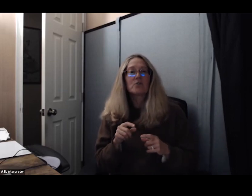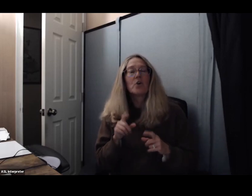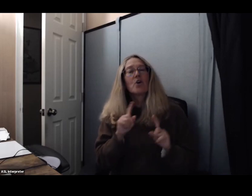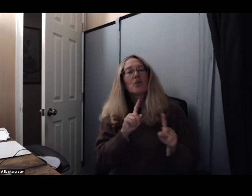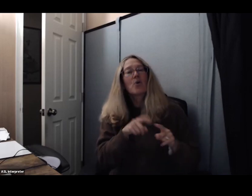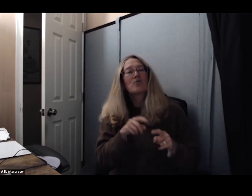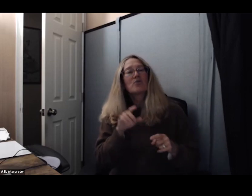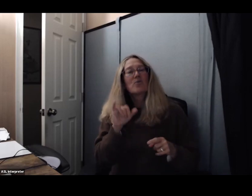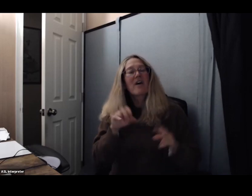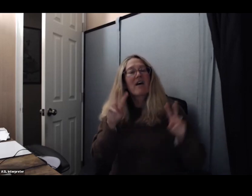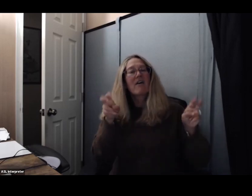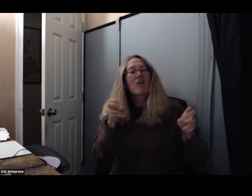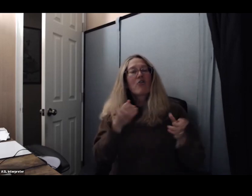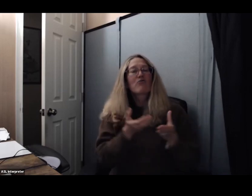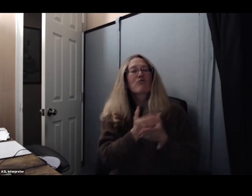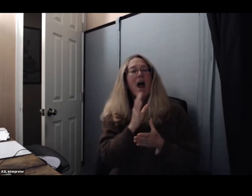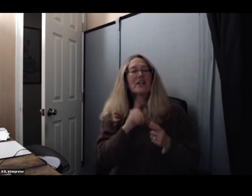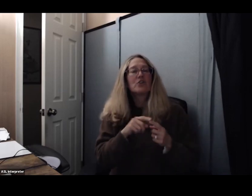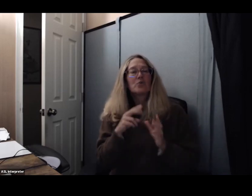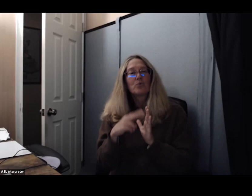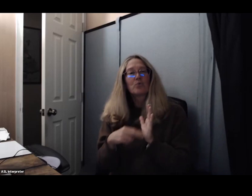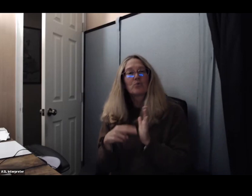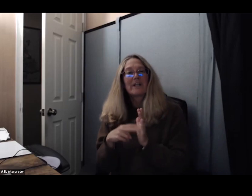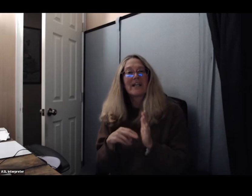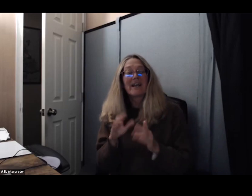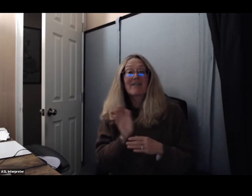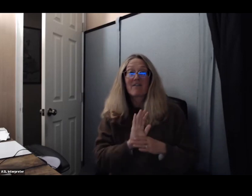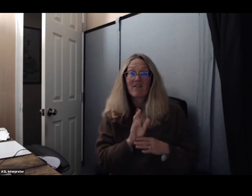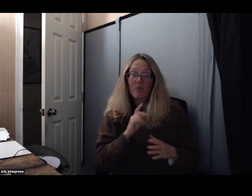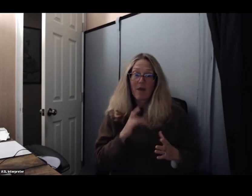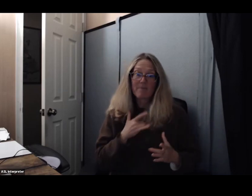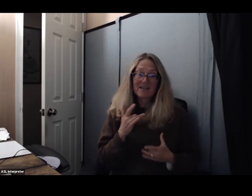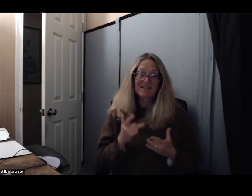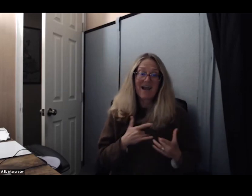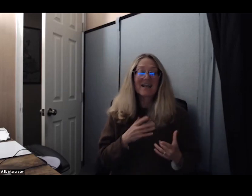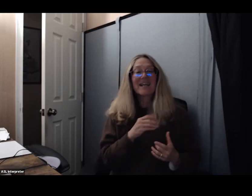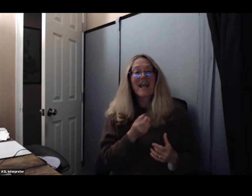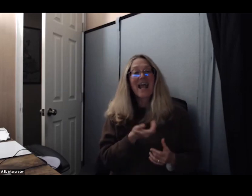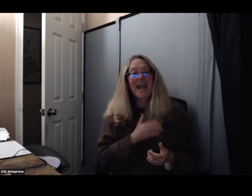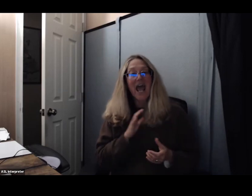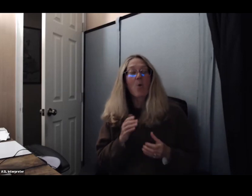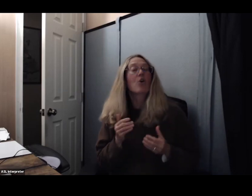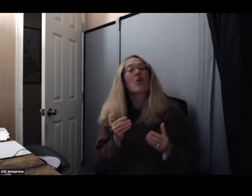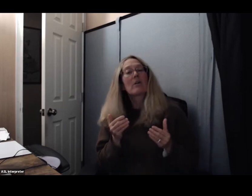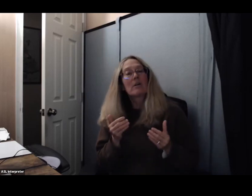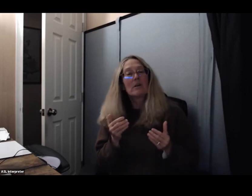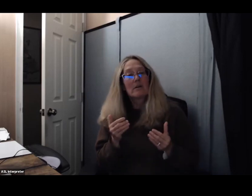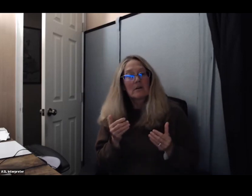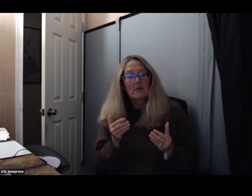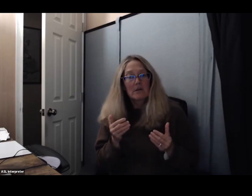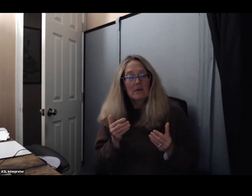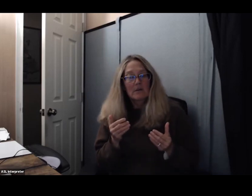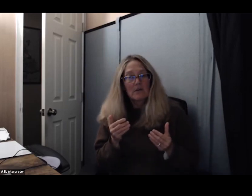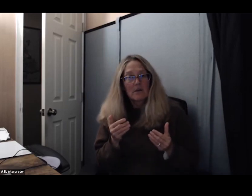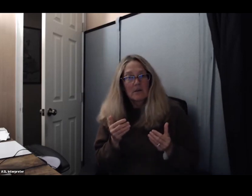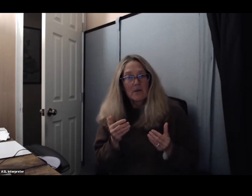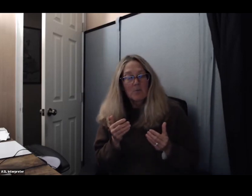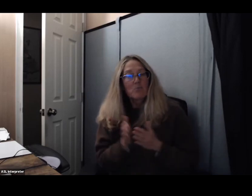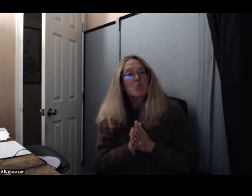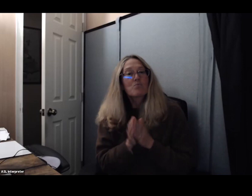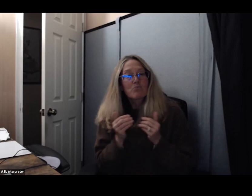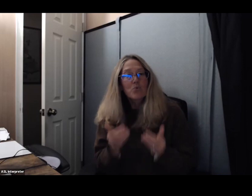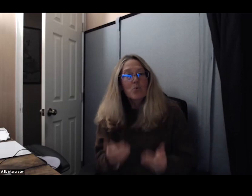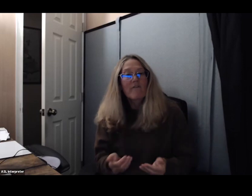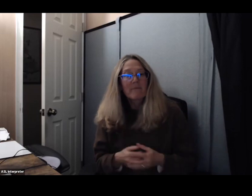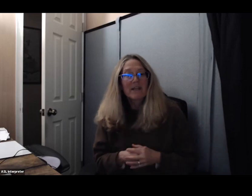Read film. I'm very excited about it, as well as the movement, and I think one of the big takeaways they